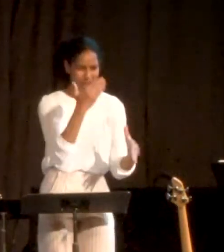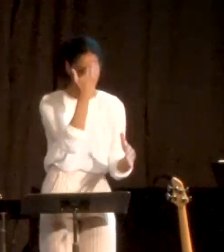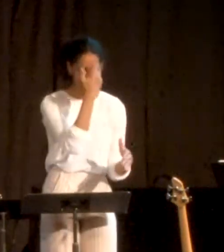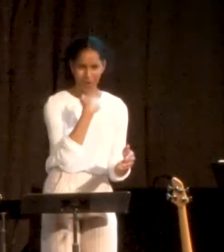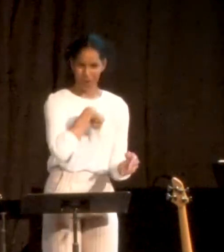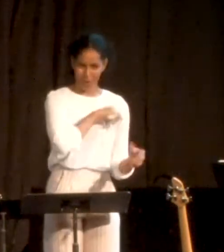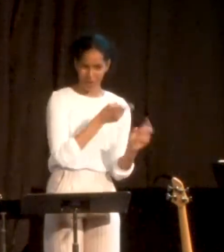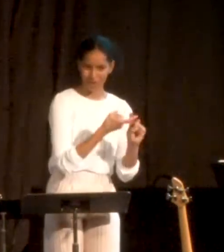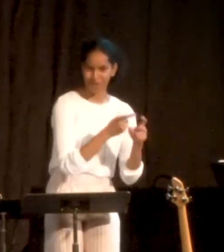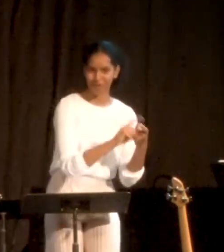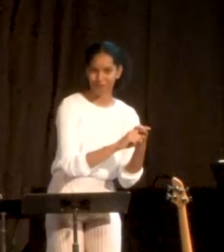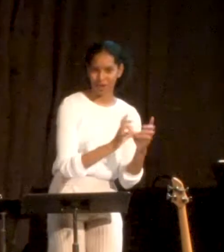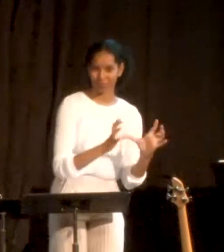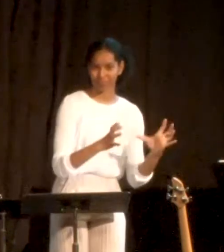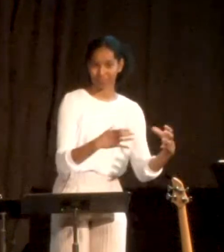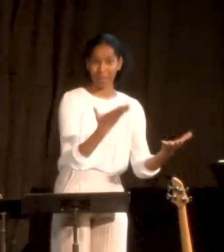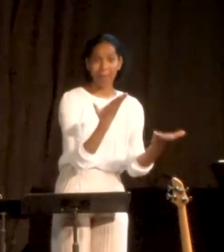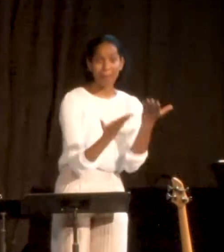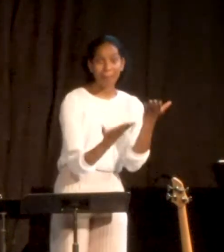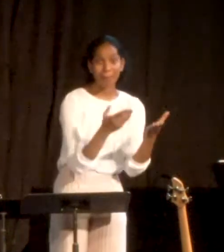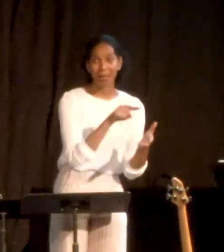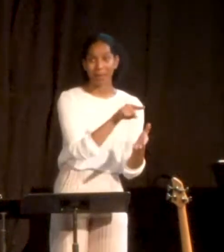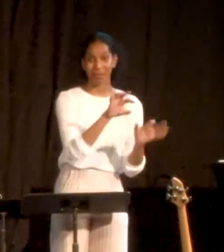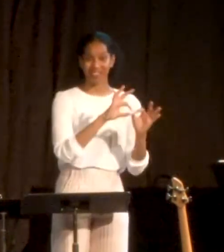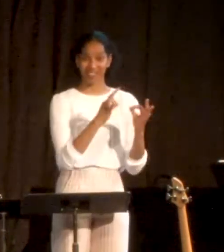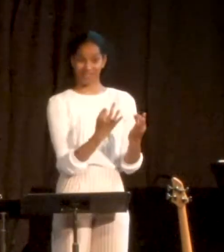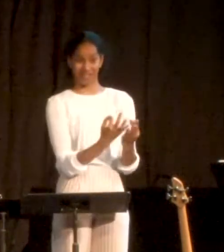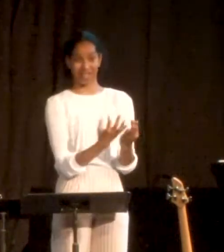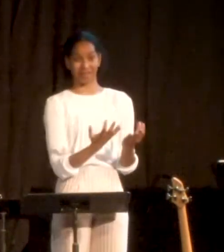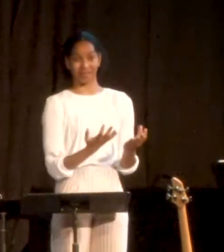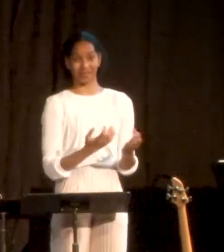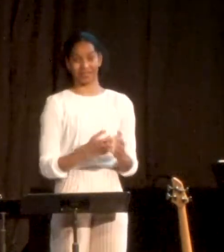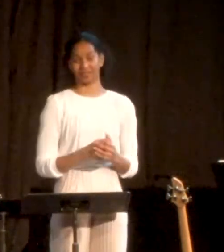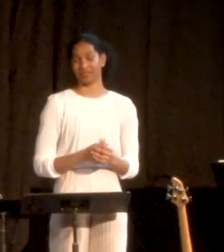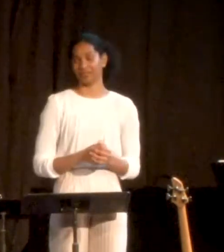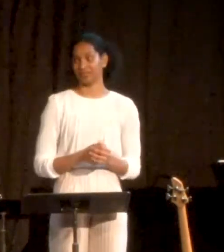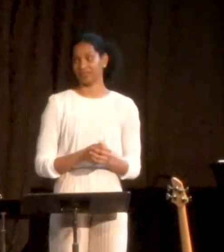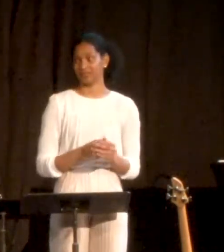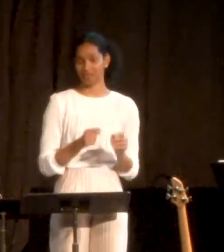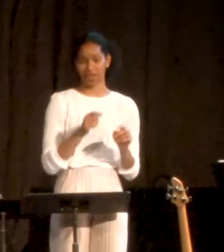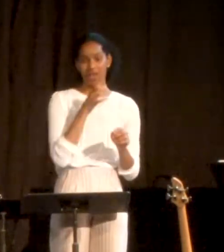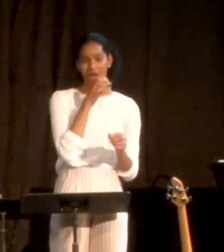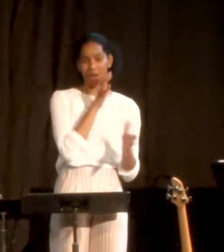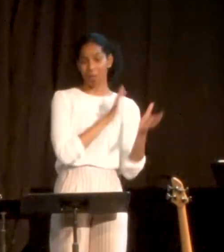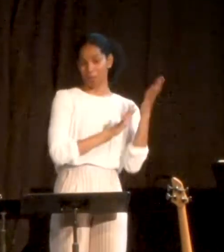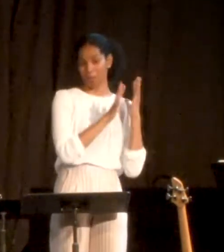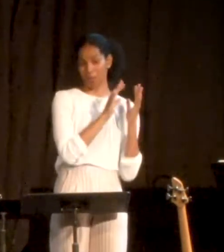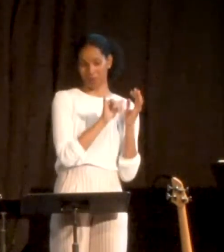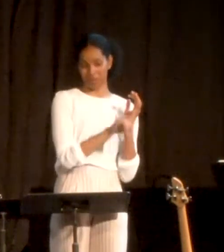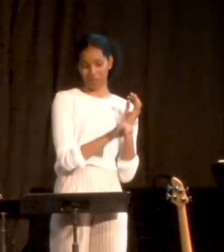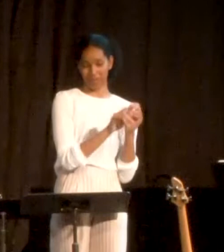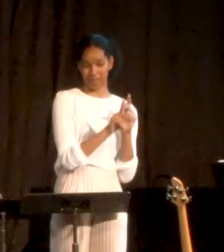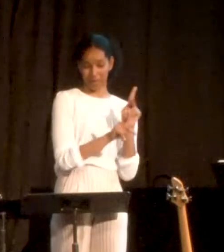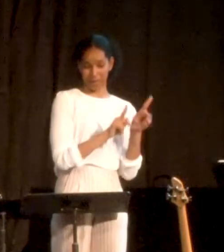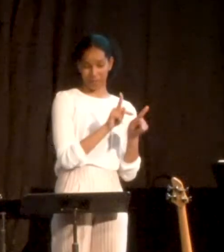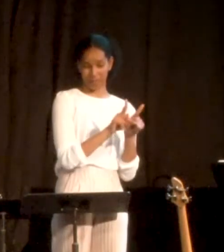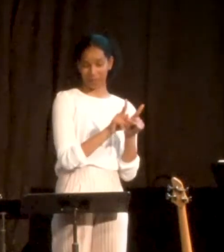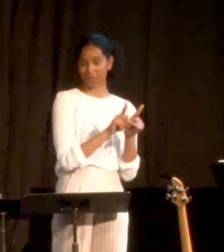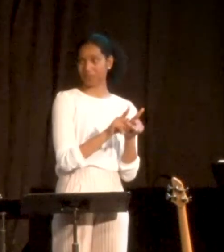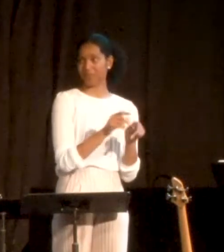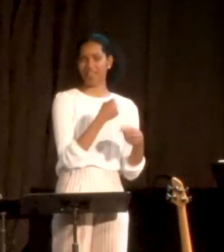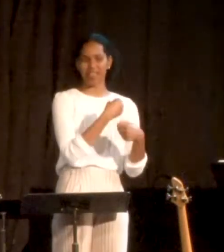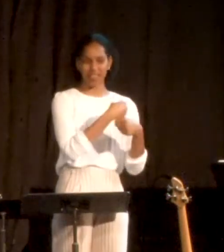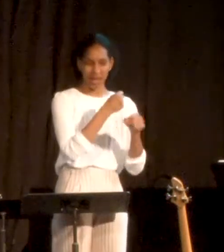friends, might even be their relatives. The old-timers, they were going to make sure